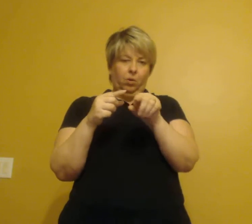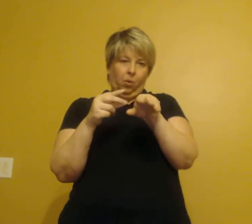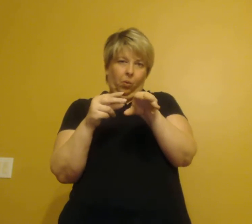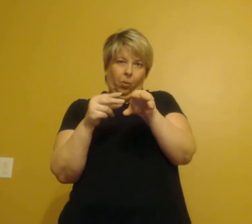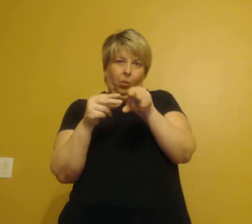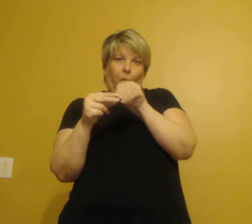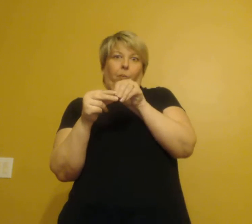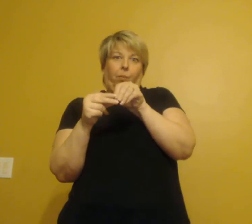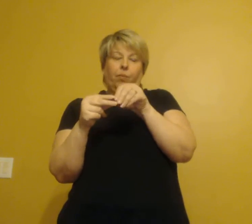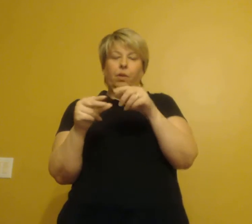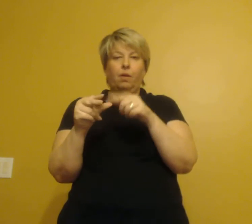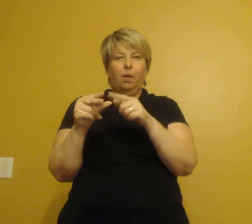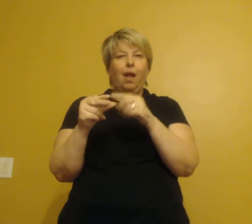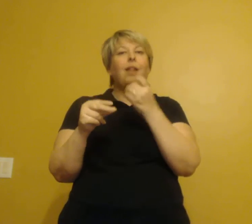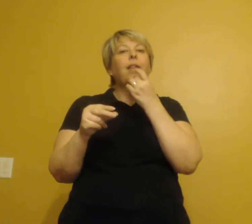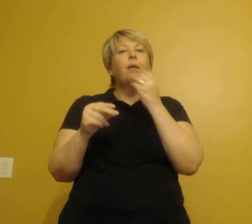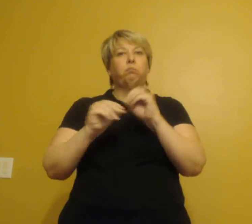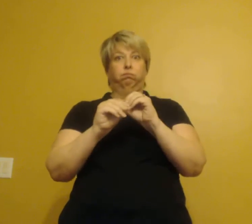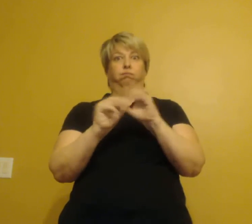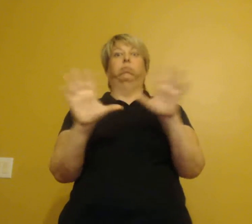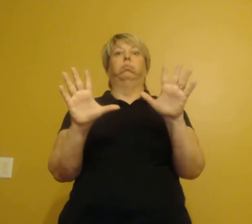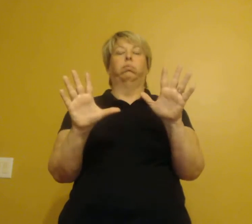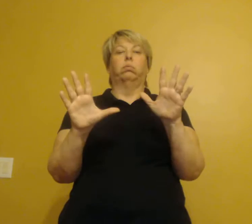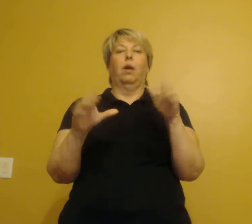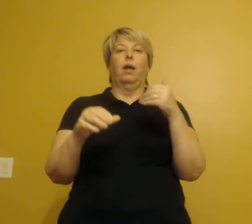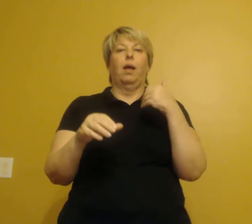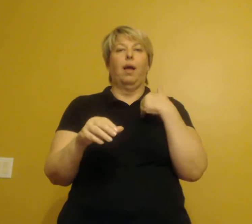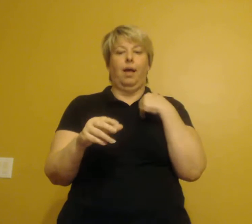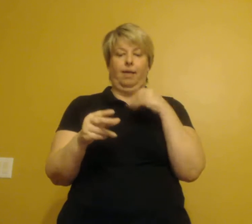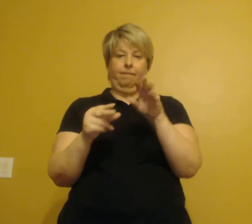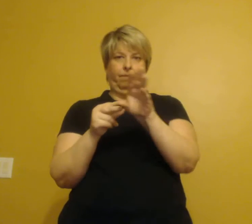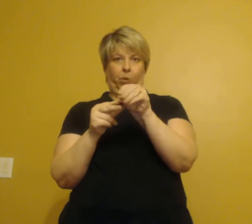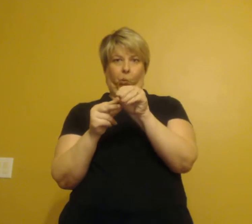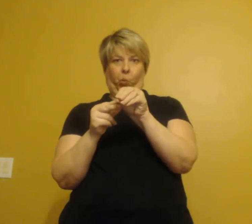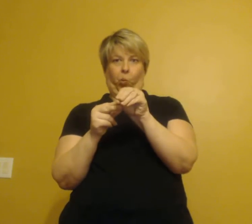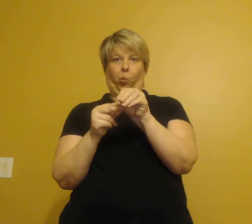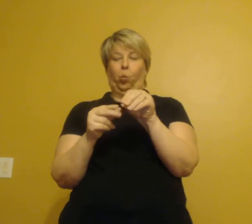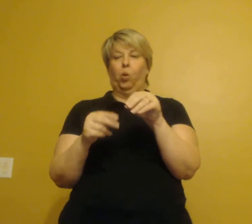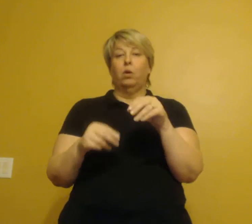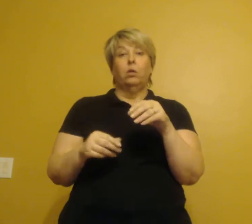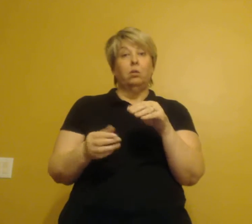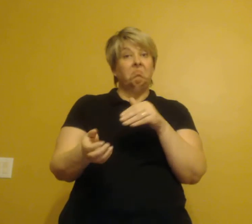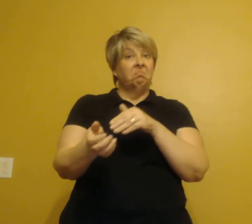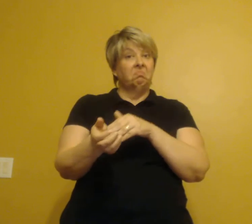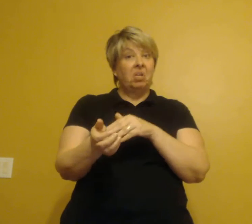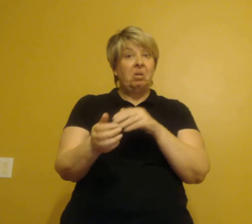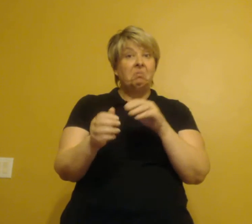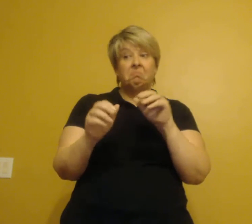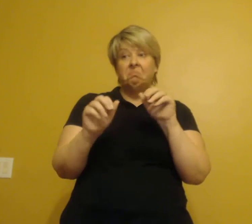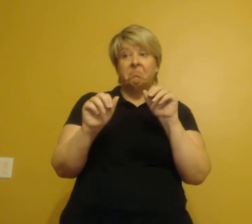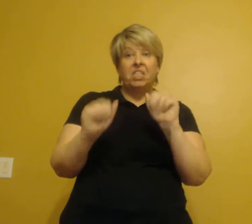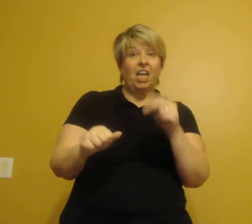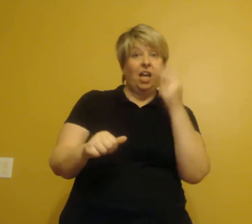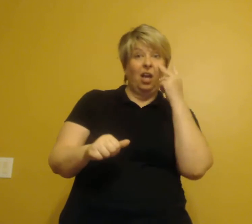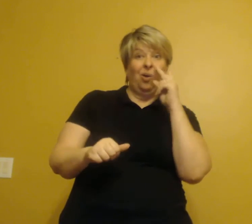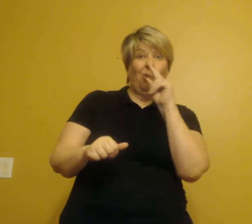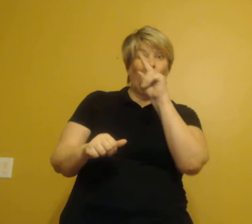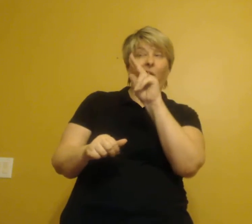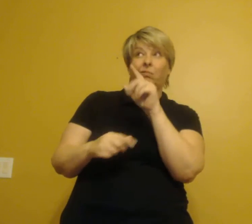also a very bright light. There's a video chip on the end of the scope. So the physician is actually watching on